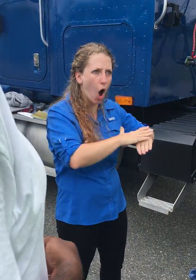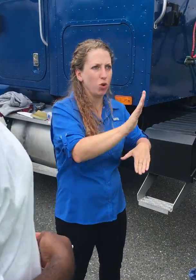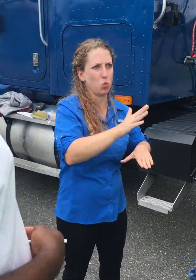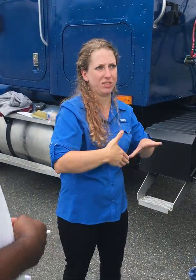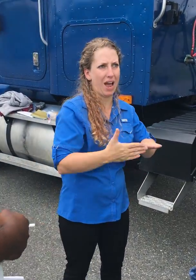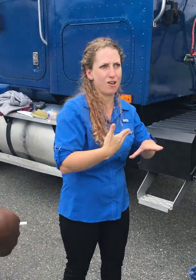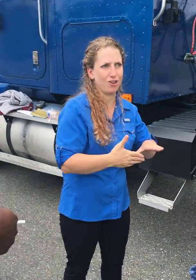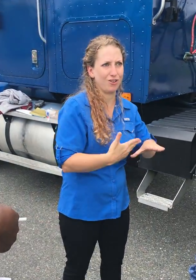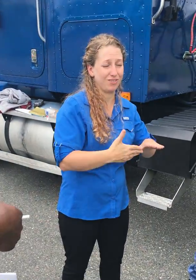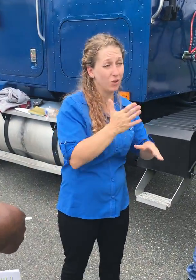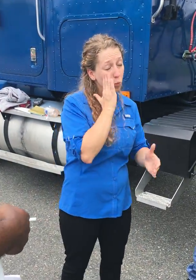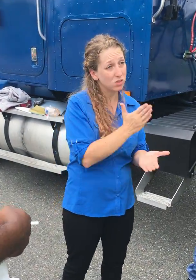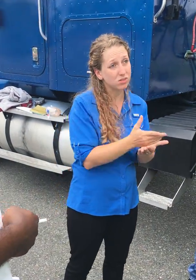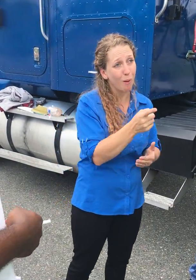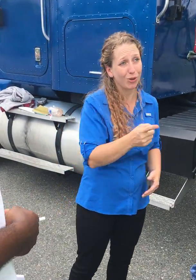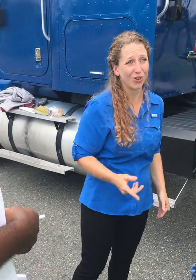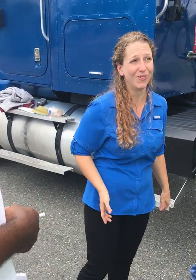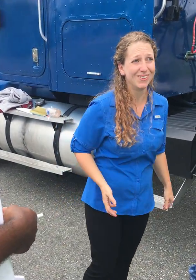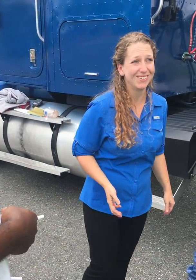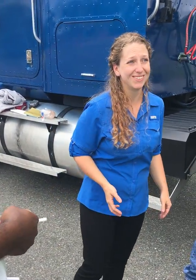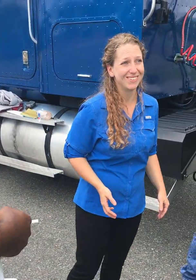it could possibly lean to one side? It could one side.